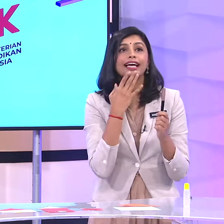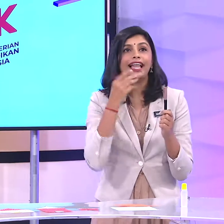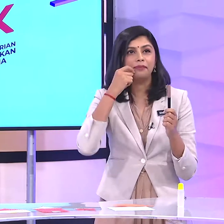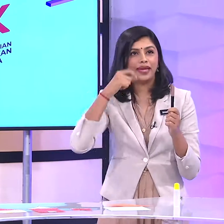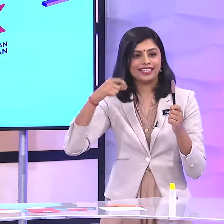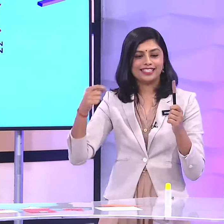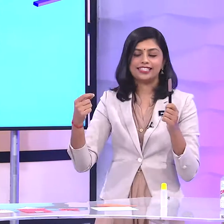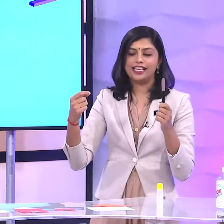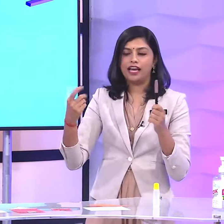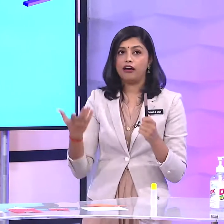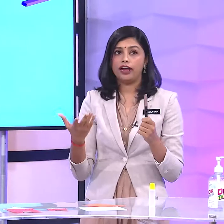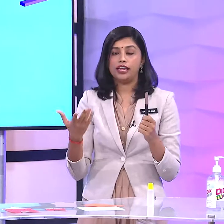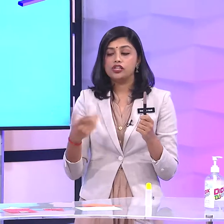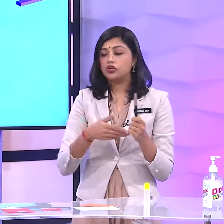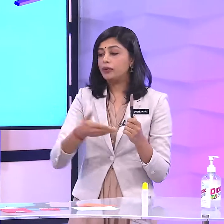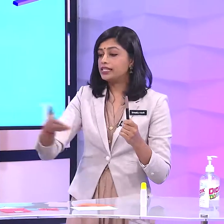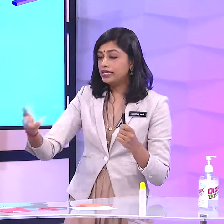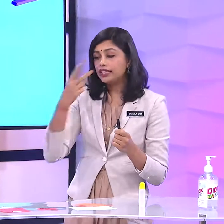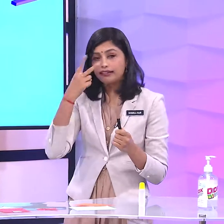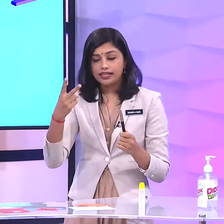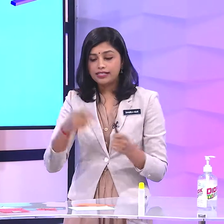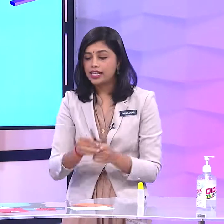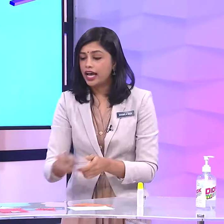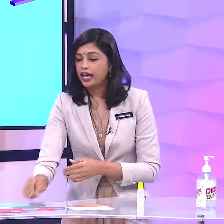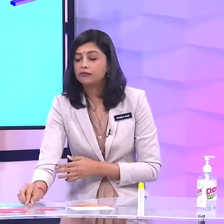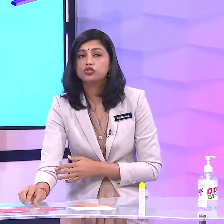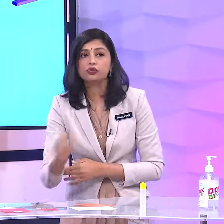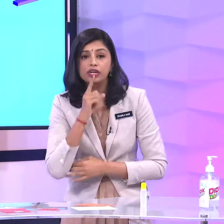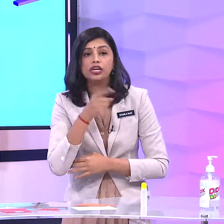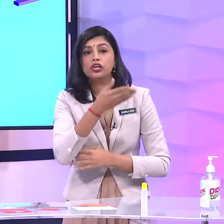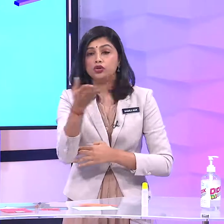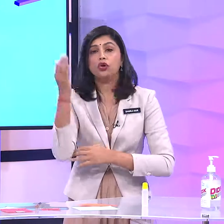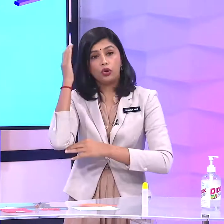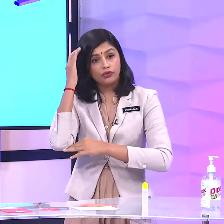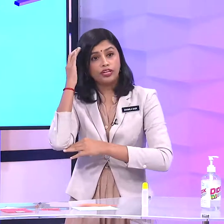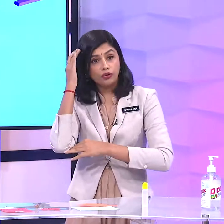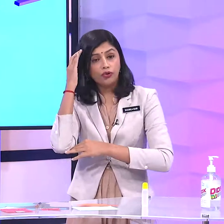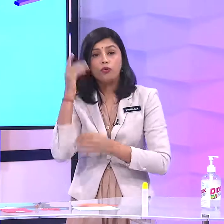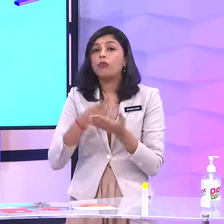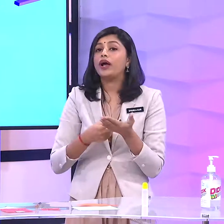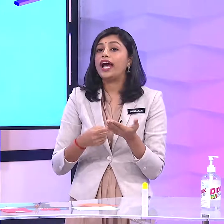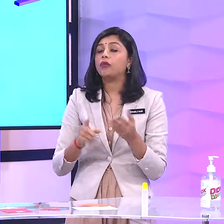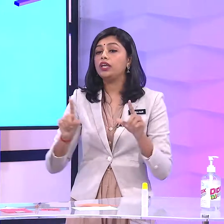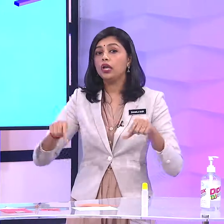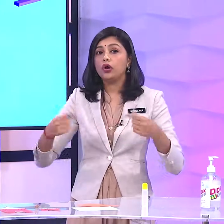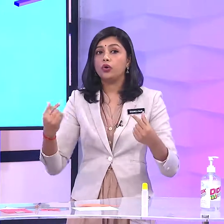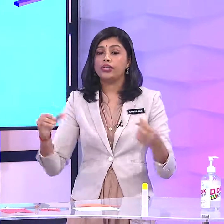Color pens. All right, so by seeing this, I am sure you all already know what are we going to